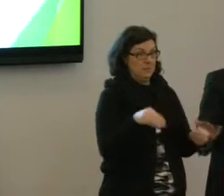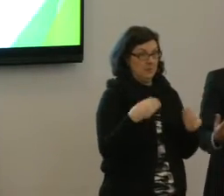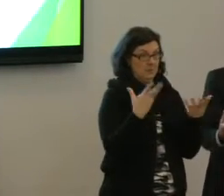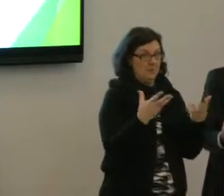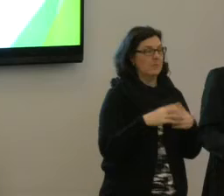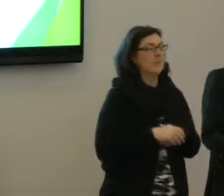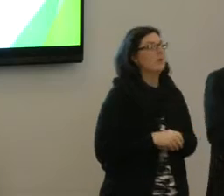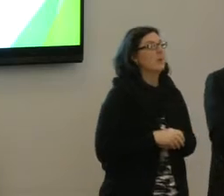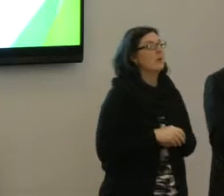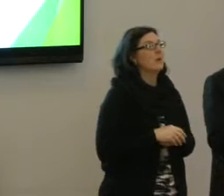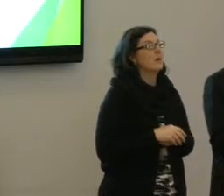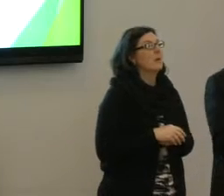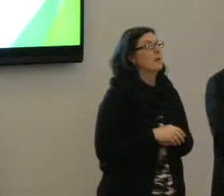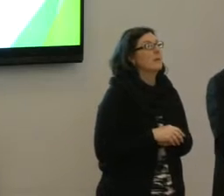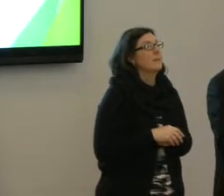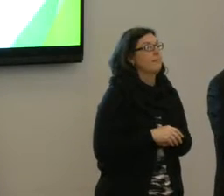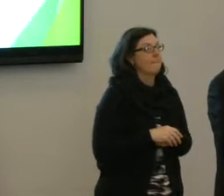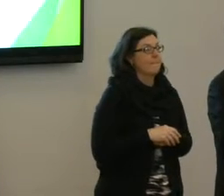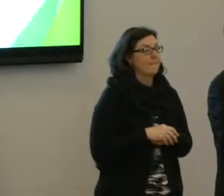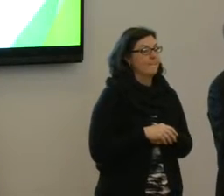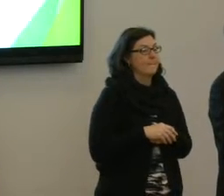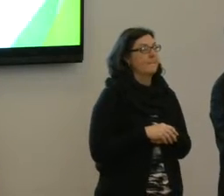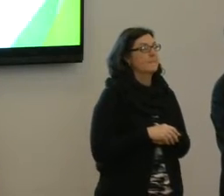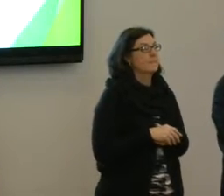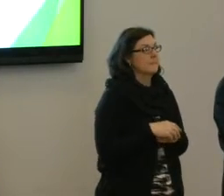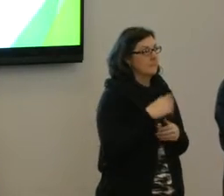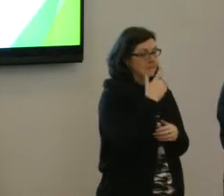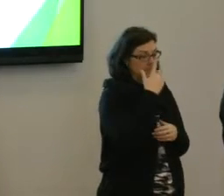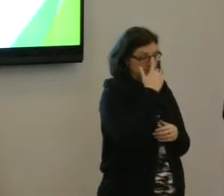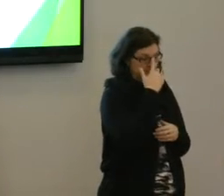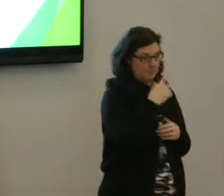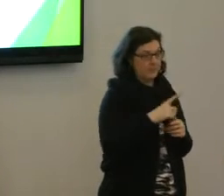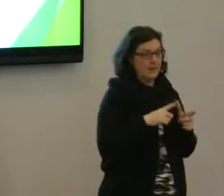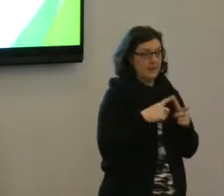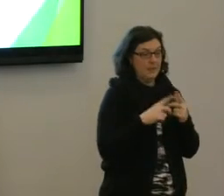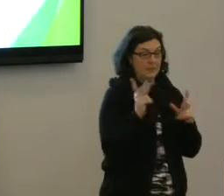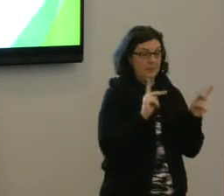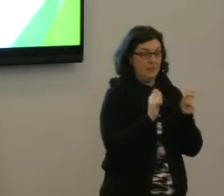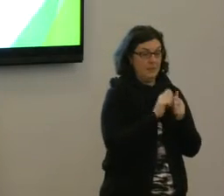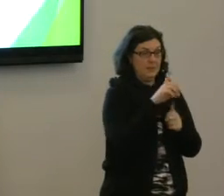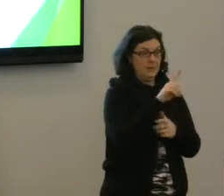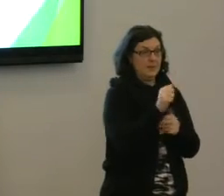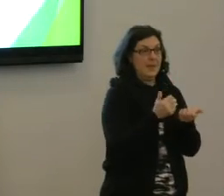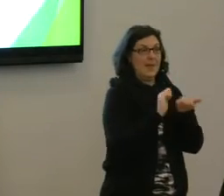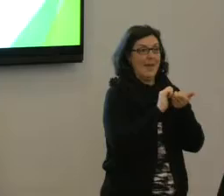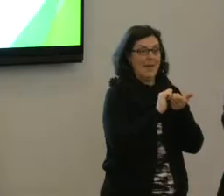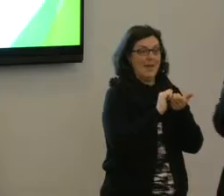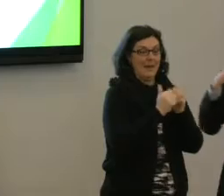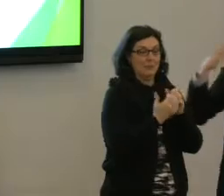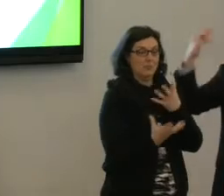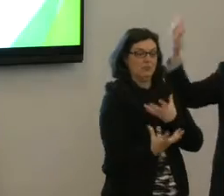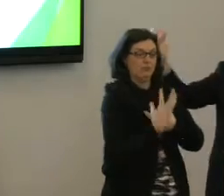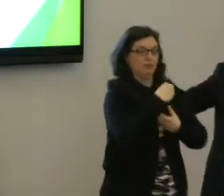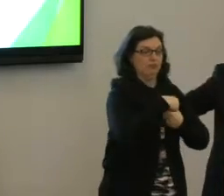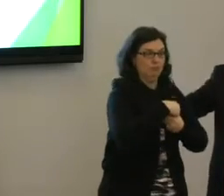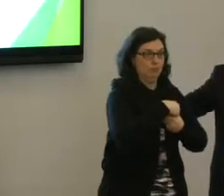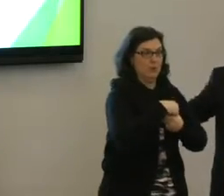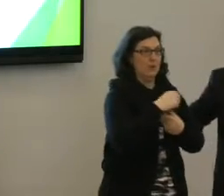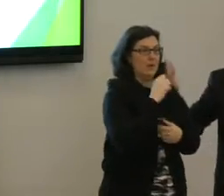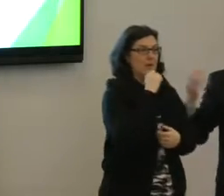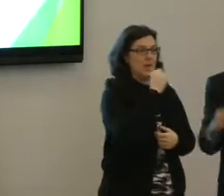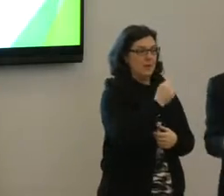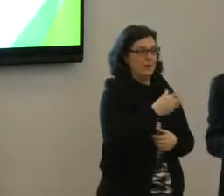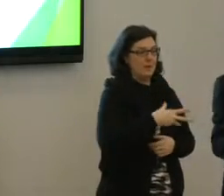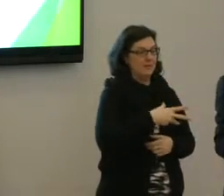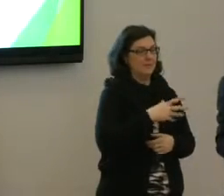with them about how then inclusion of people with disabilities is not a taking on of